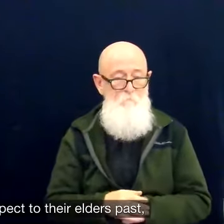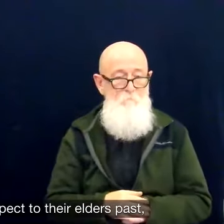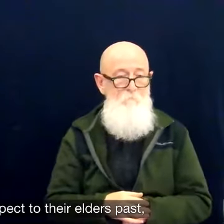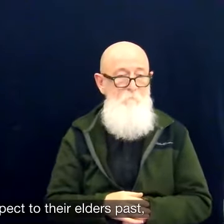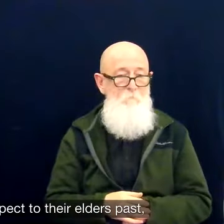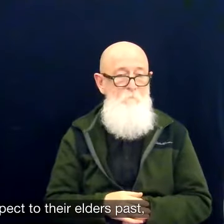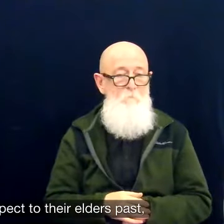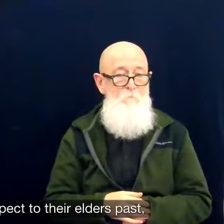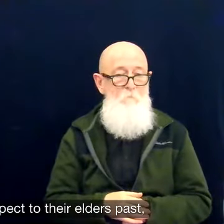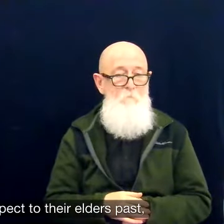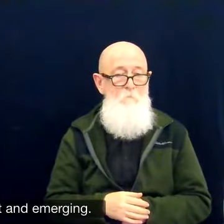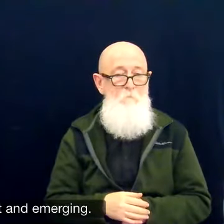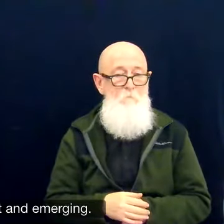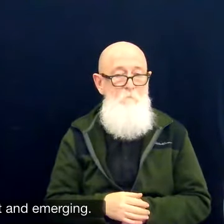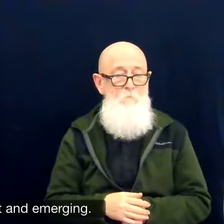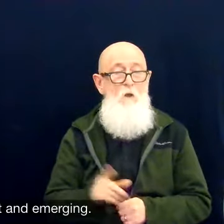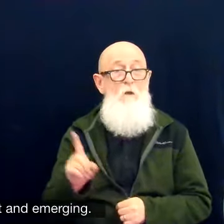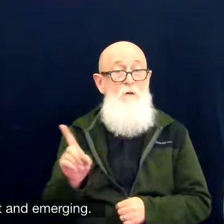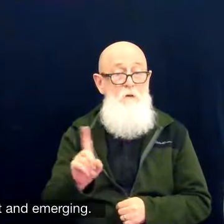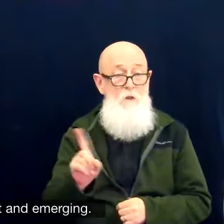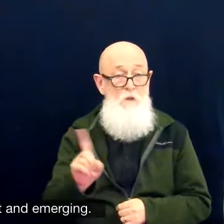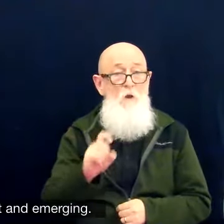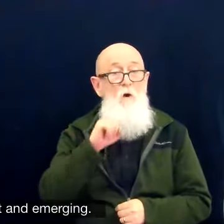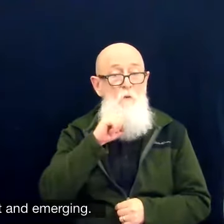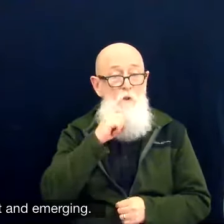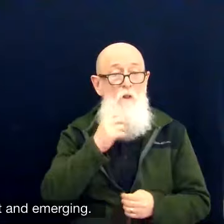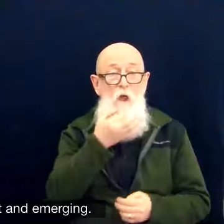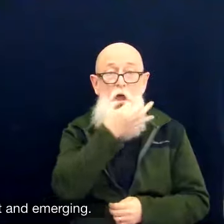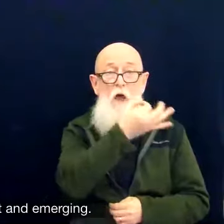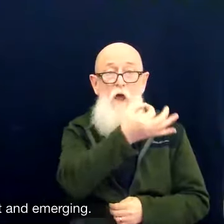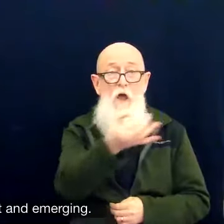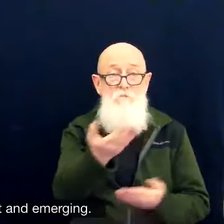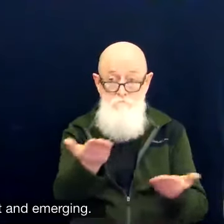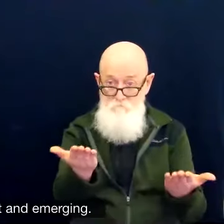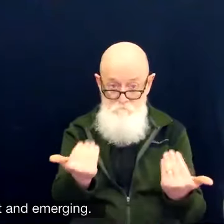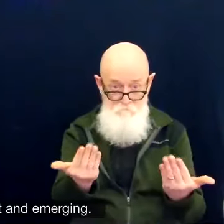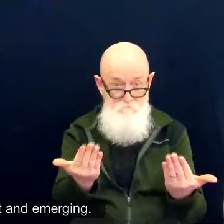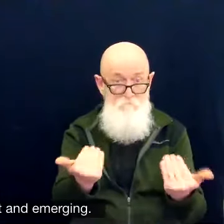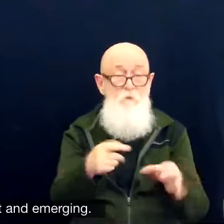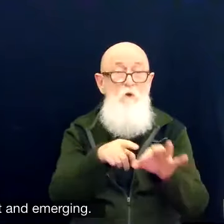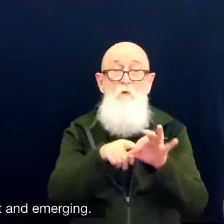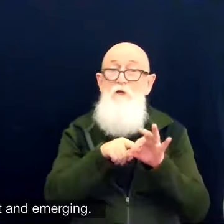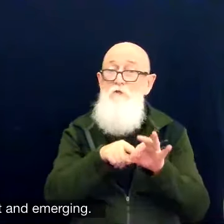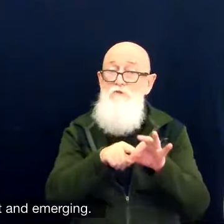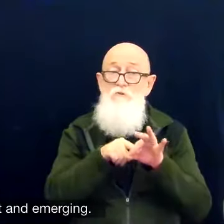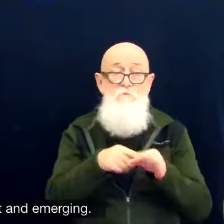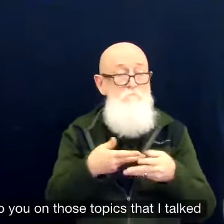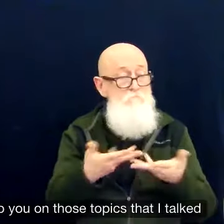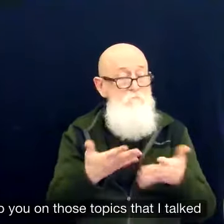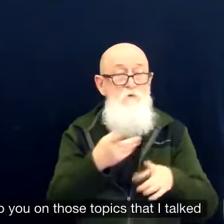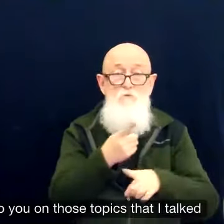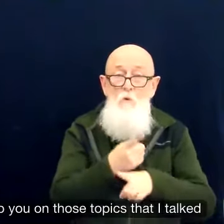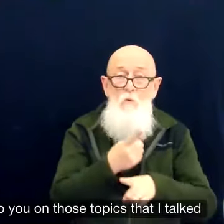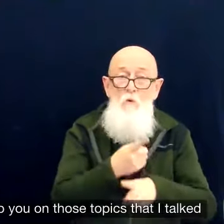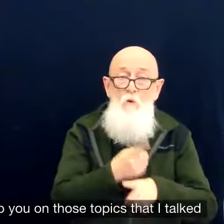So now I'll open it up to you on those topics that I talked about. I'm just wondering